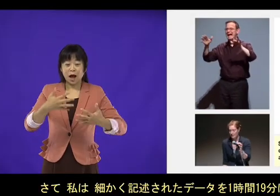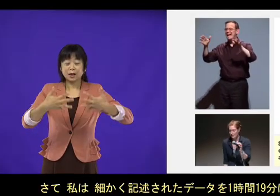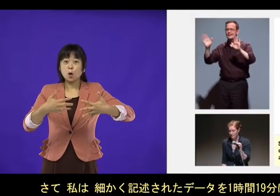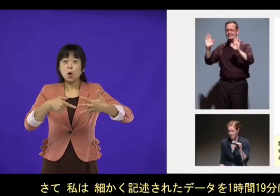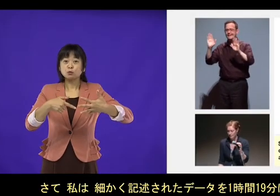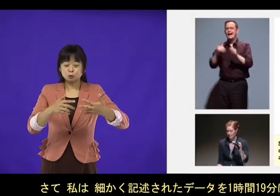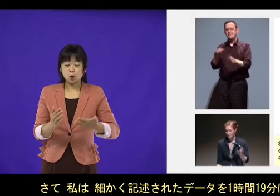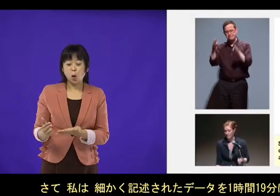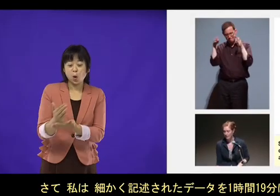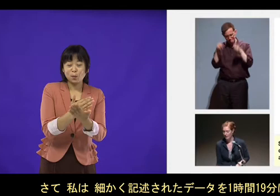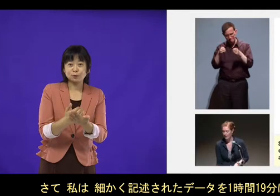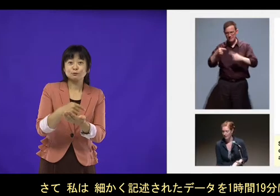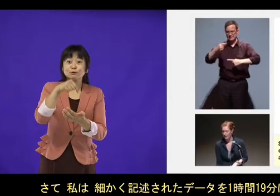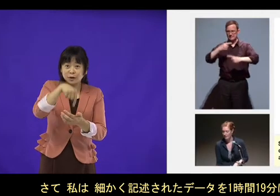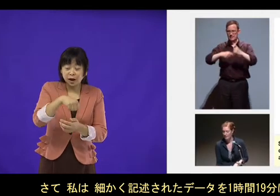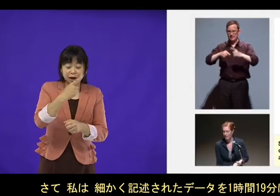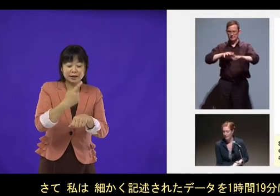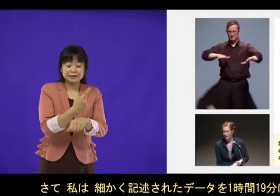what I did is